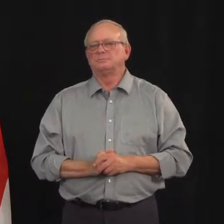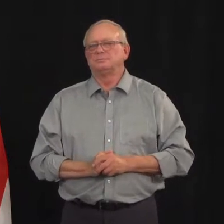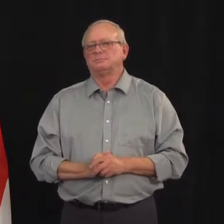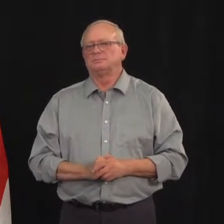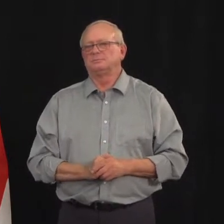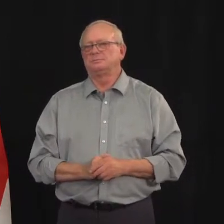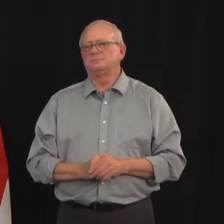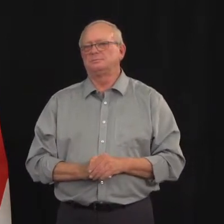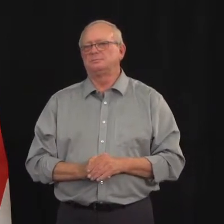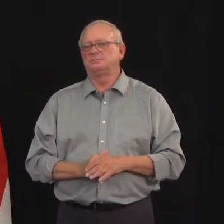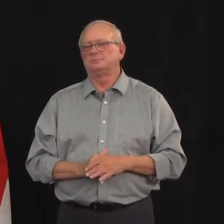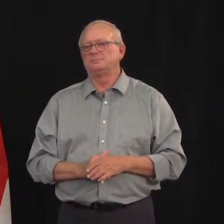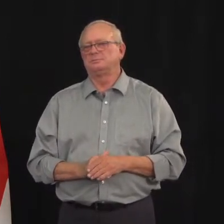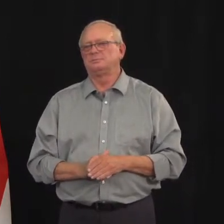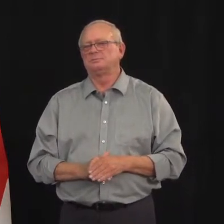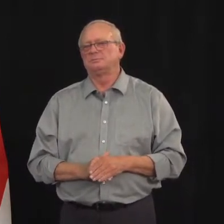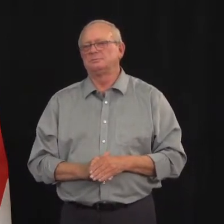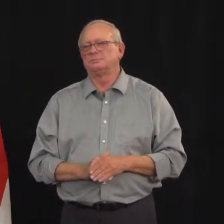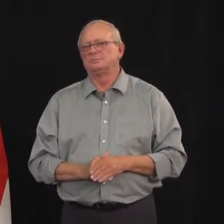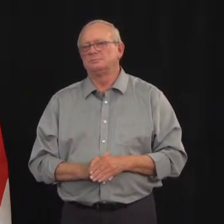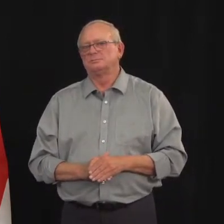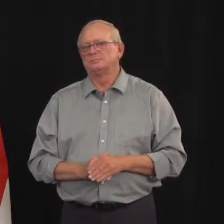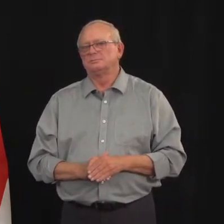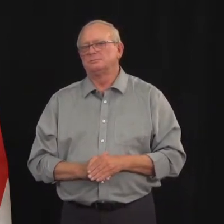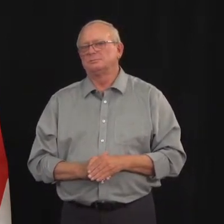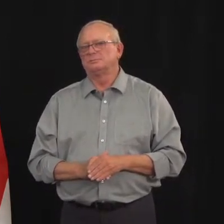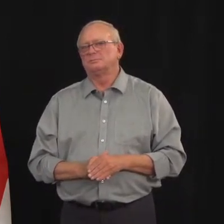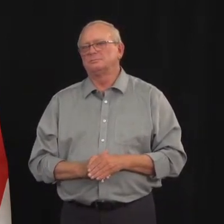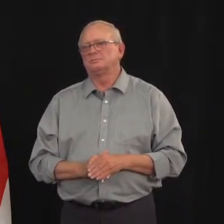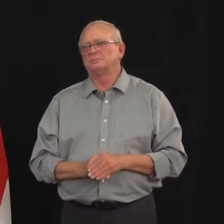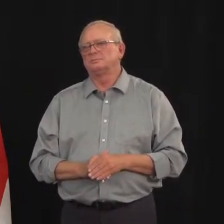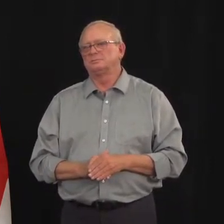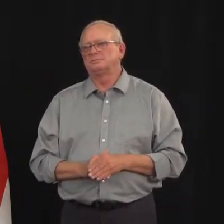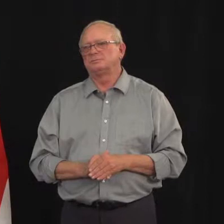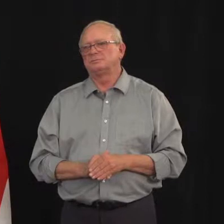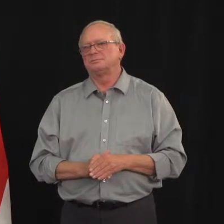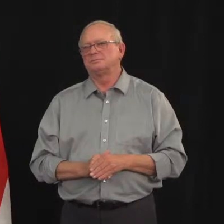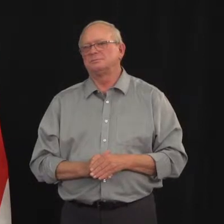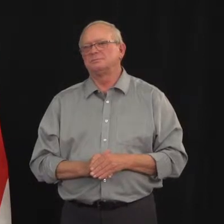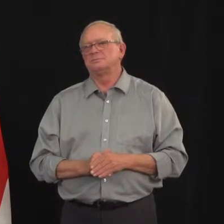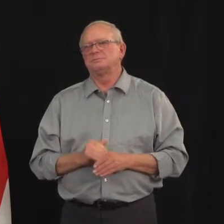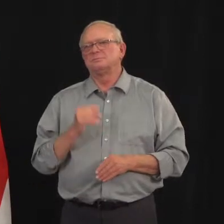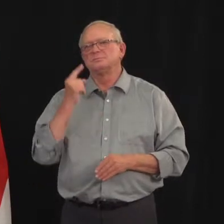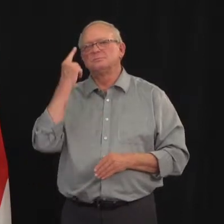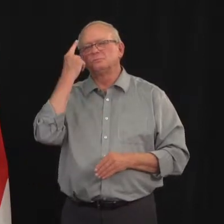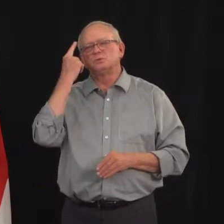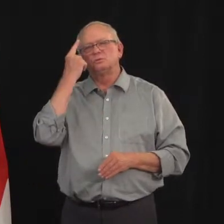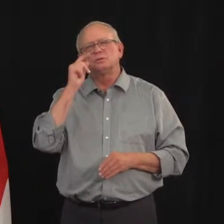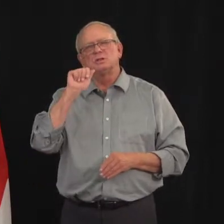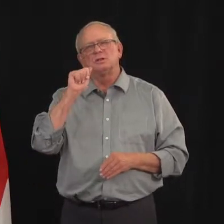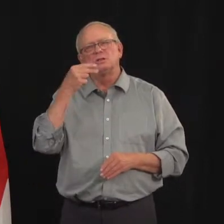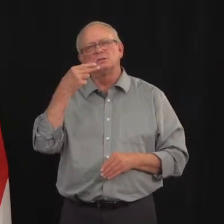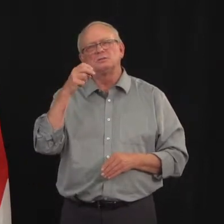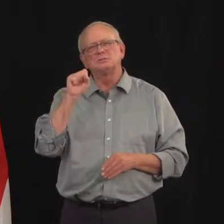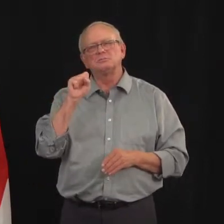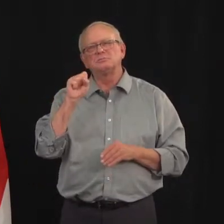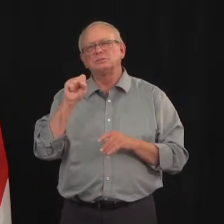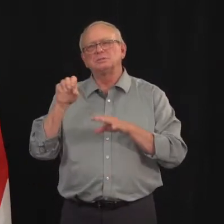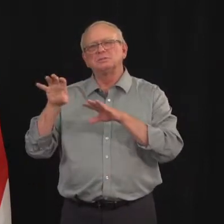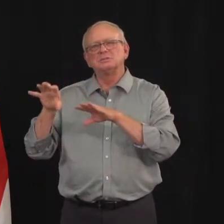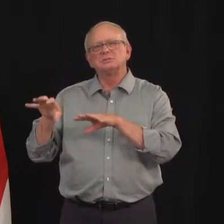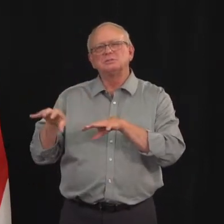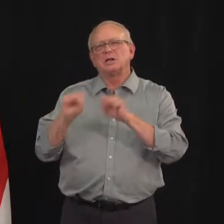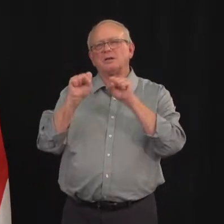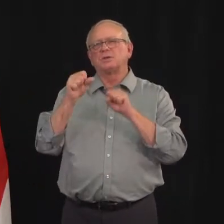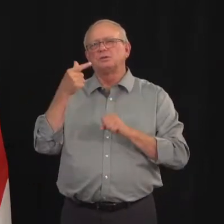What specifically led AHS to take over day-to-day operations of Good Samaritan Southgate, and what was happening at the site that led to that?